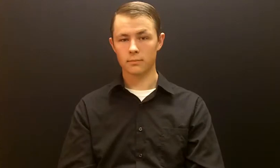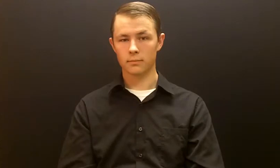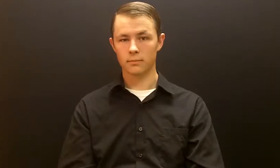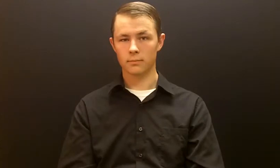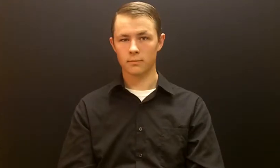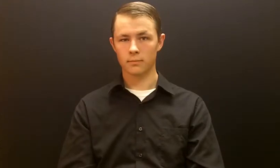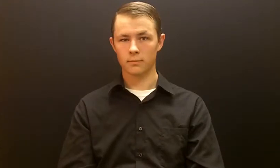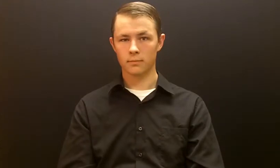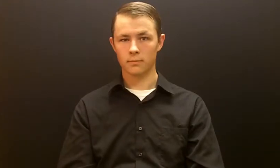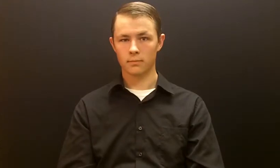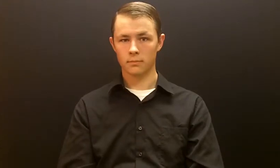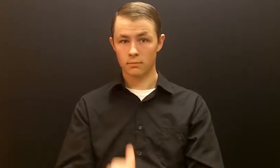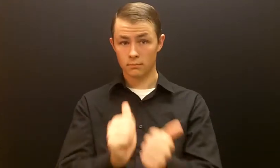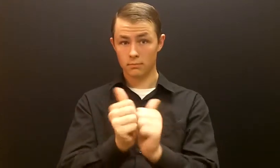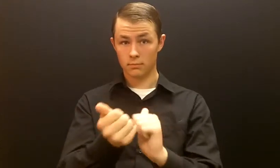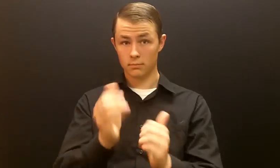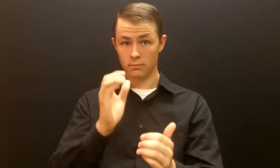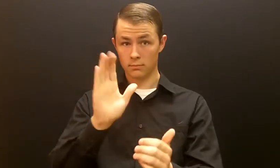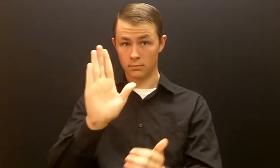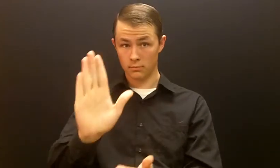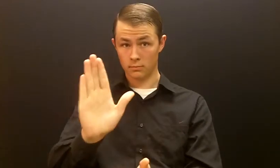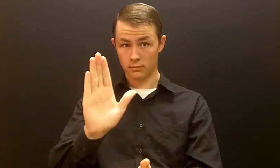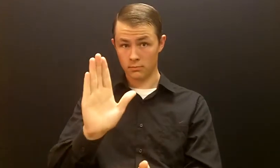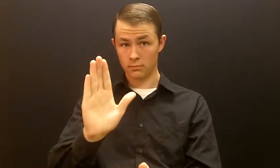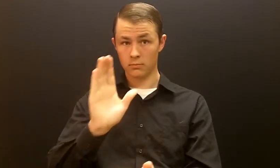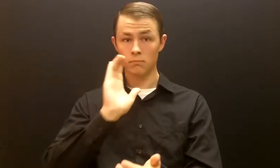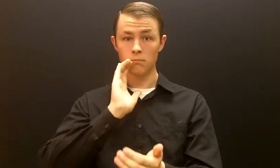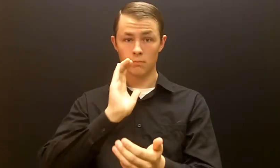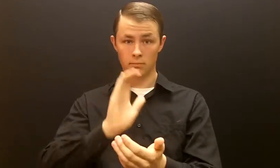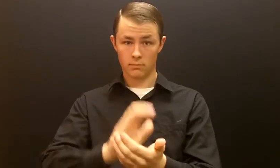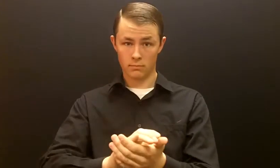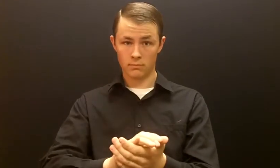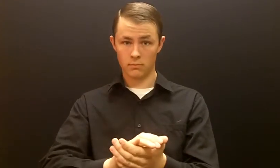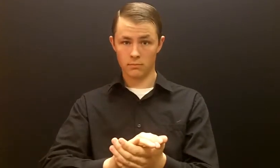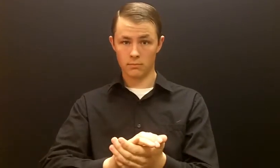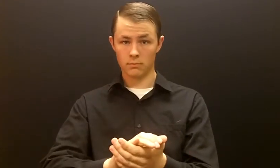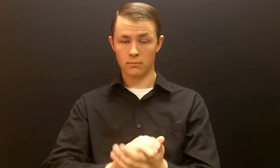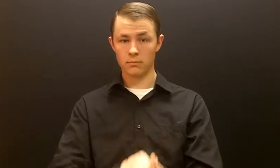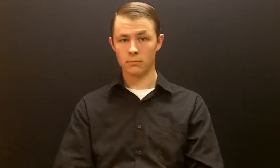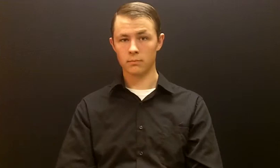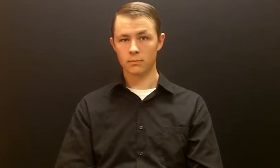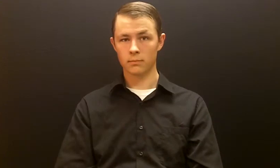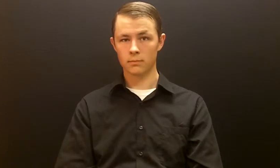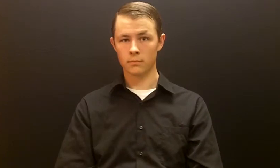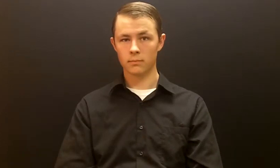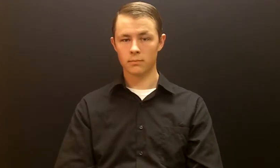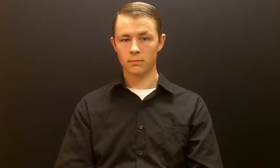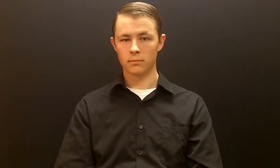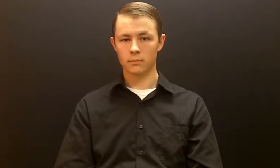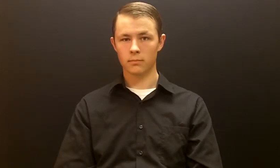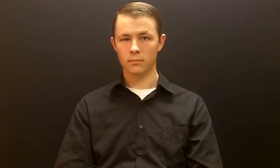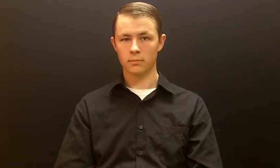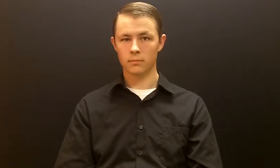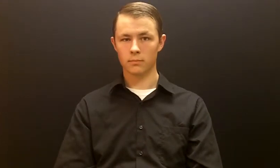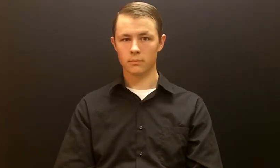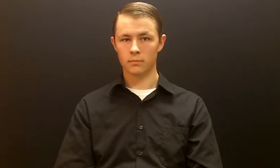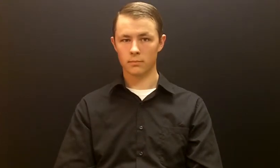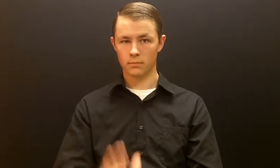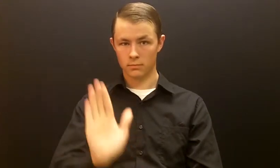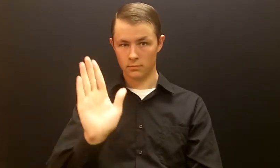How is your wife? How is your wife? And make sure that you do your with the full hand because